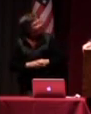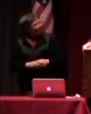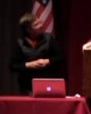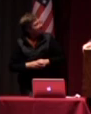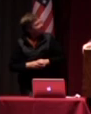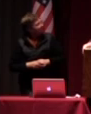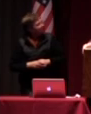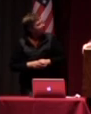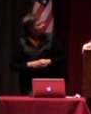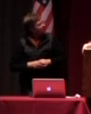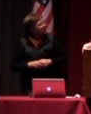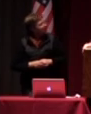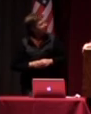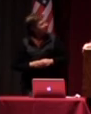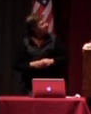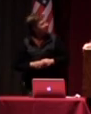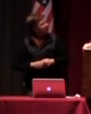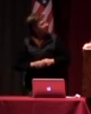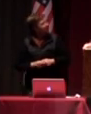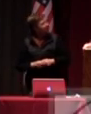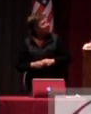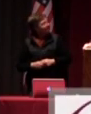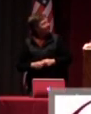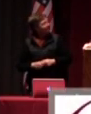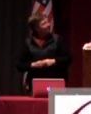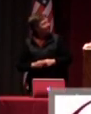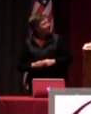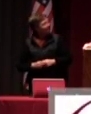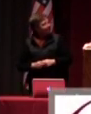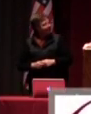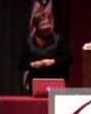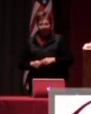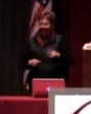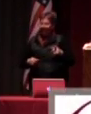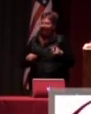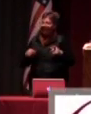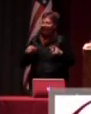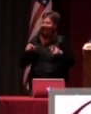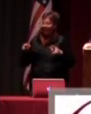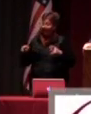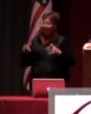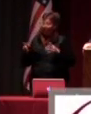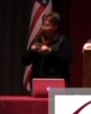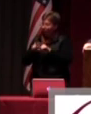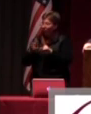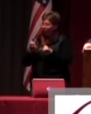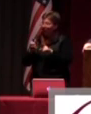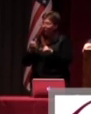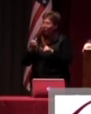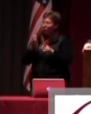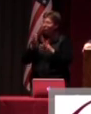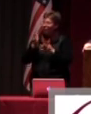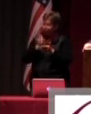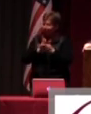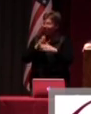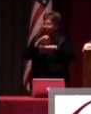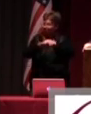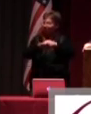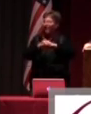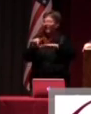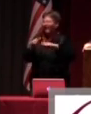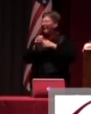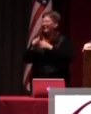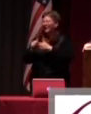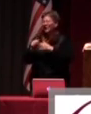showed you a few minutes ago. The need to shut off the continent to Britain also led to the long, disastrous war in Spain that bled the British